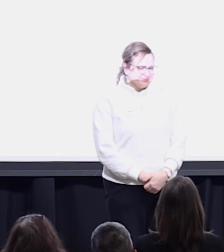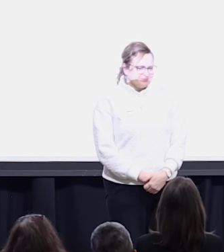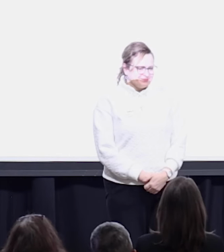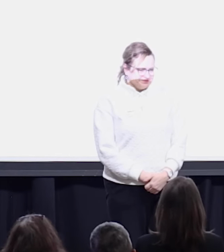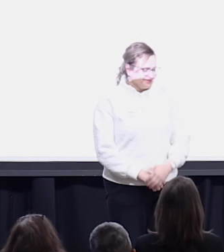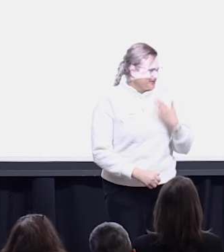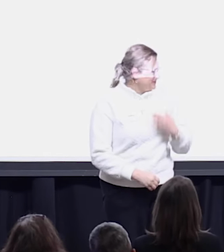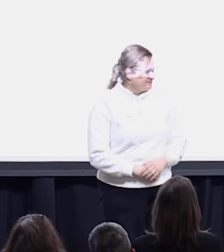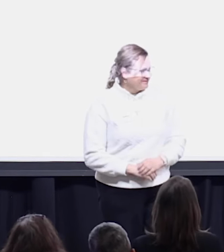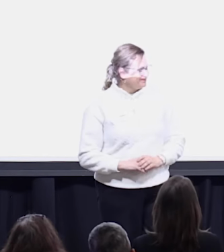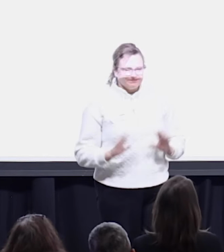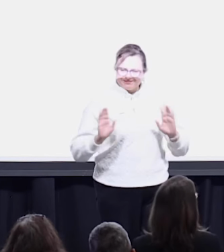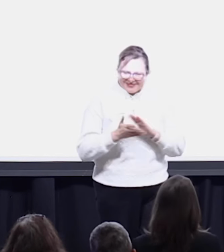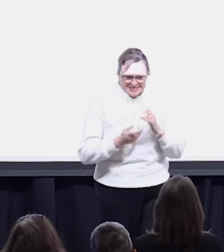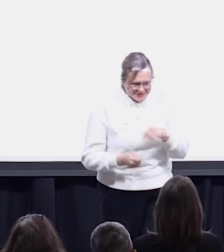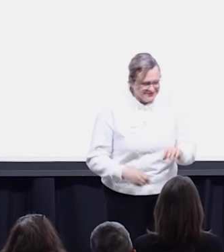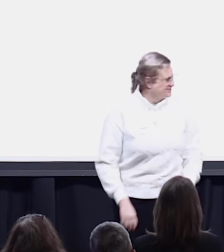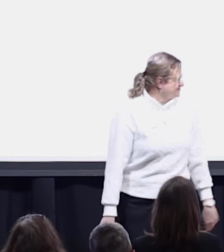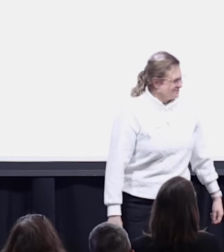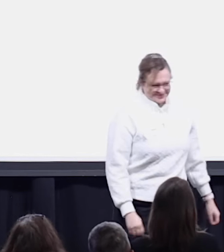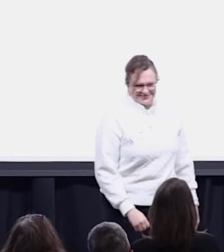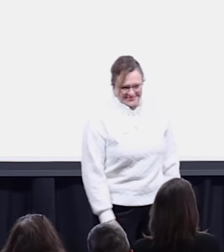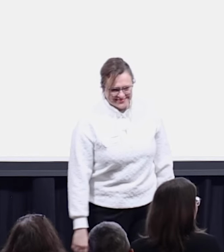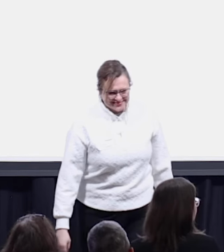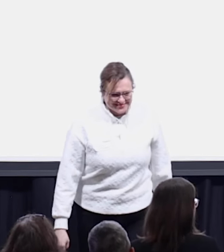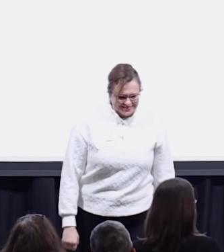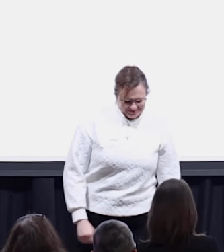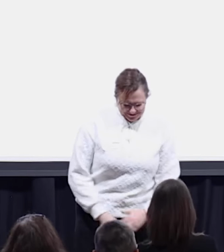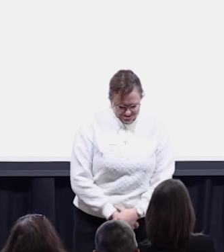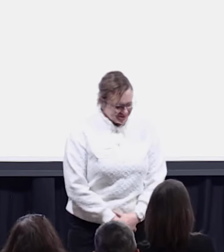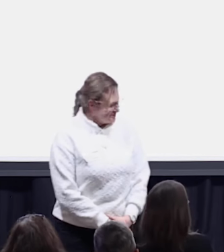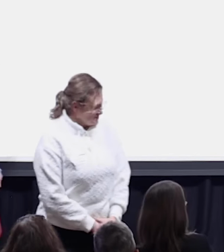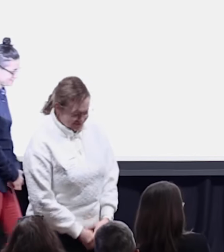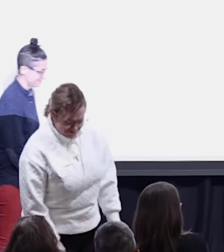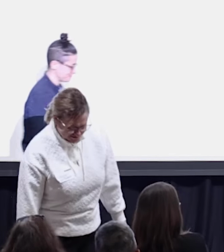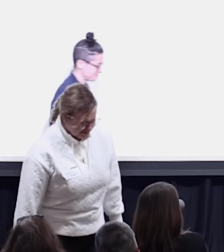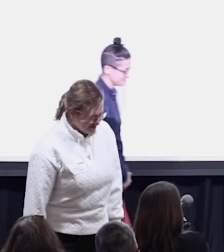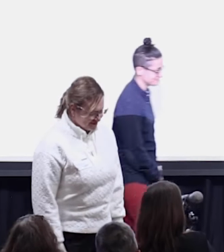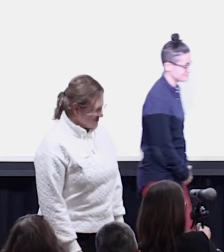thought it wasn't accessible, but can be an advantage as well. Thanks very much.